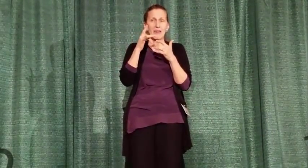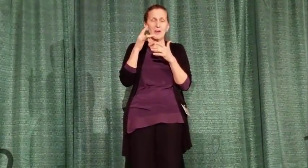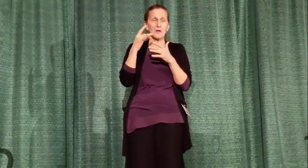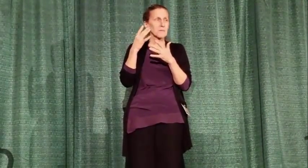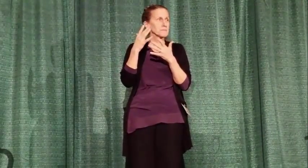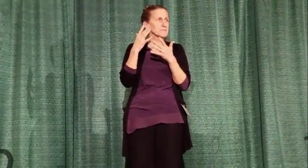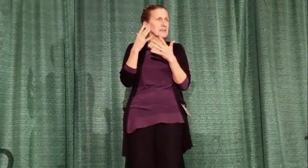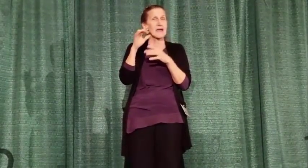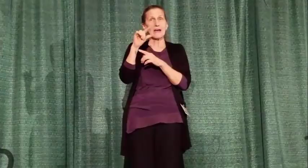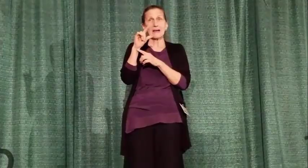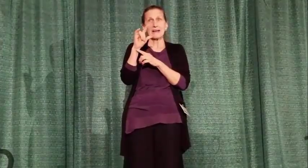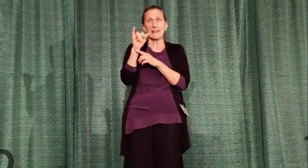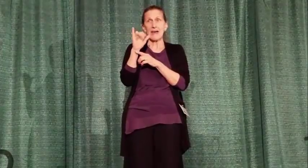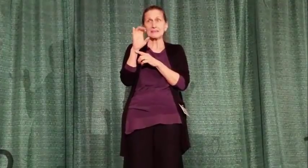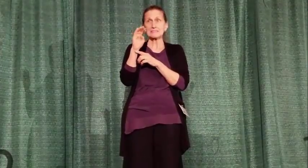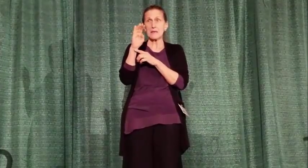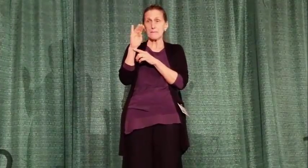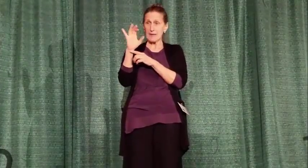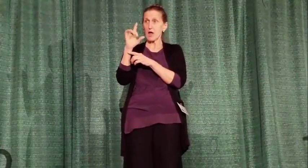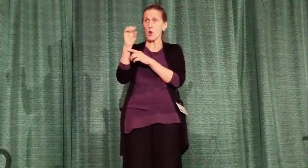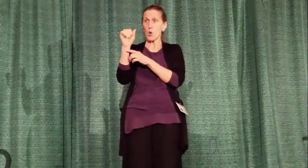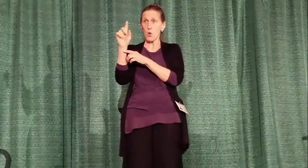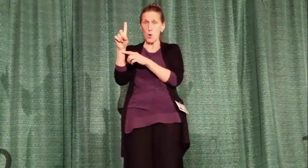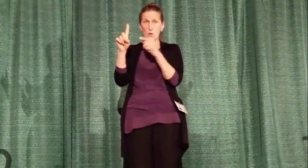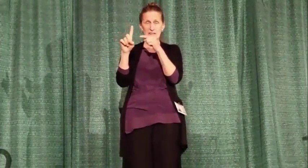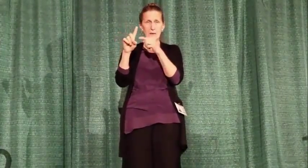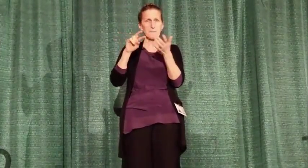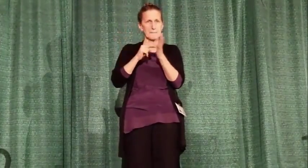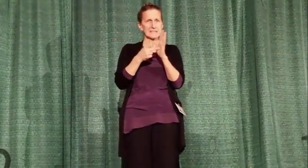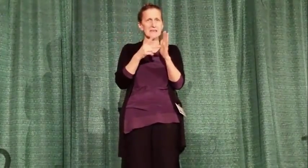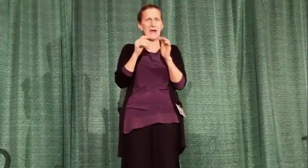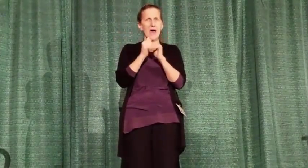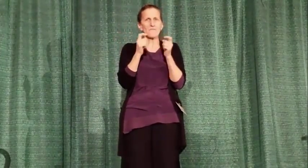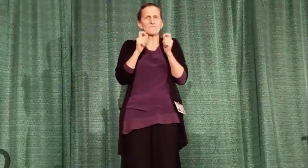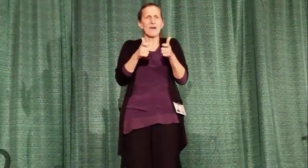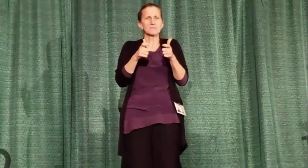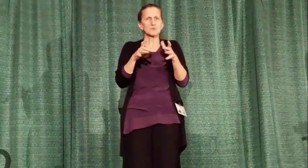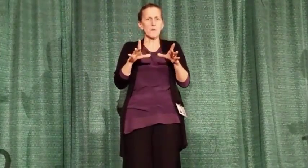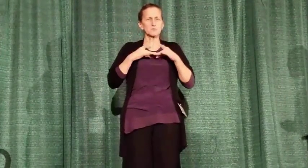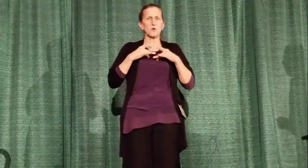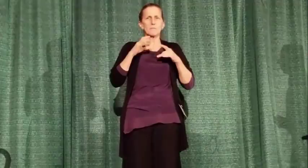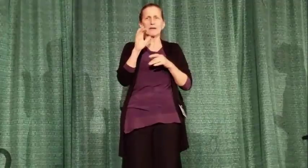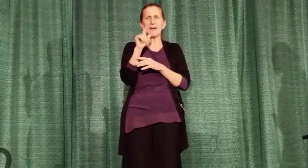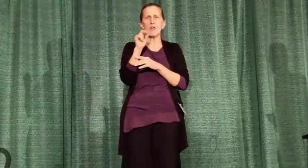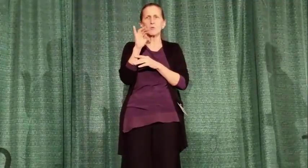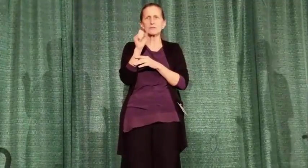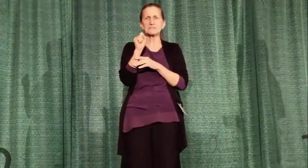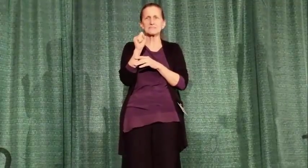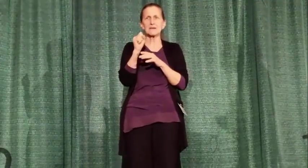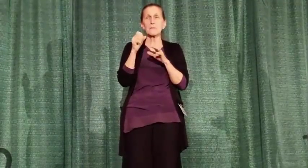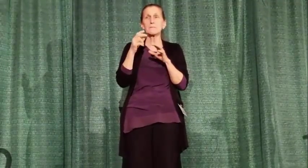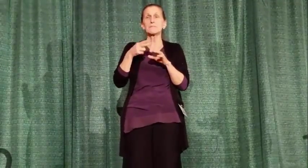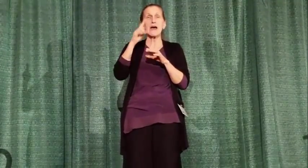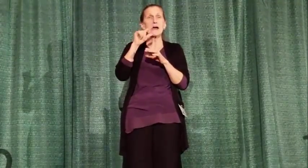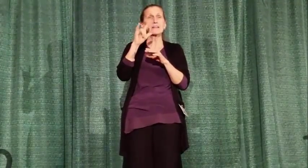So the word glycemic load, as you can see on the slide, has to do with those rapidly absorbed calories, right? Those rapidly absorbed high glycemic